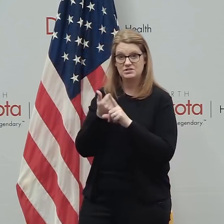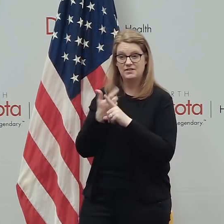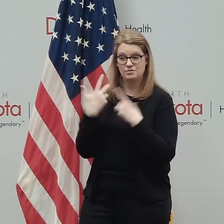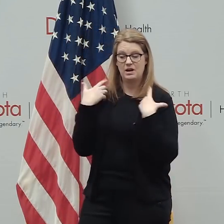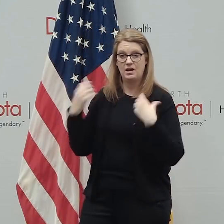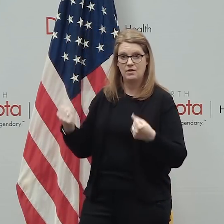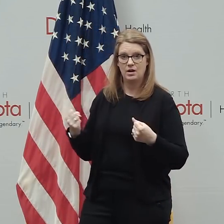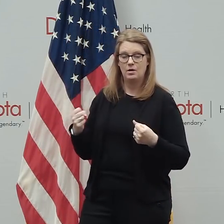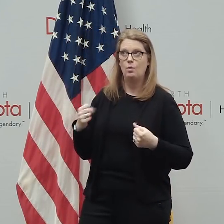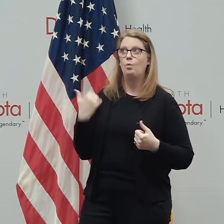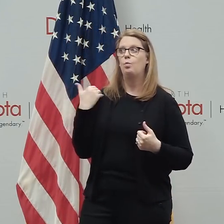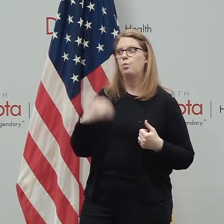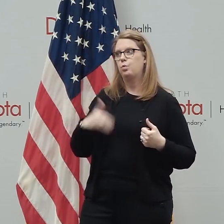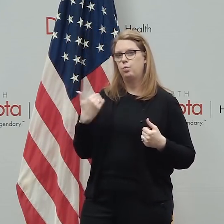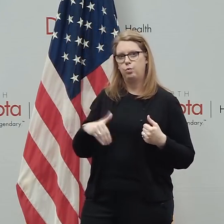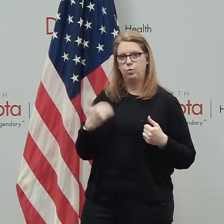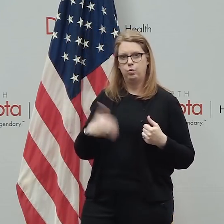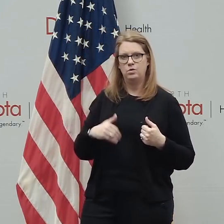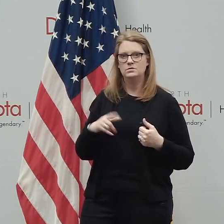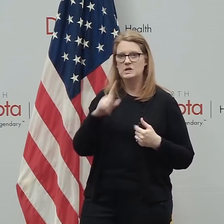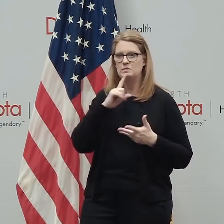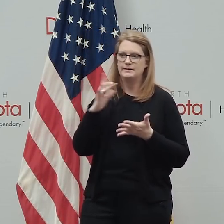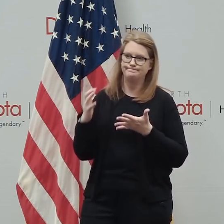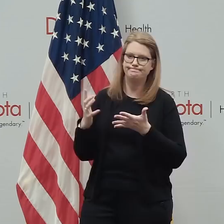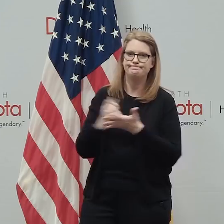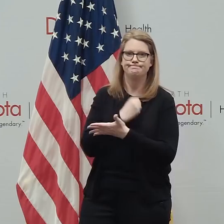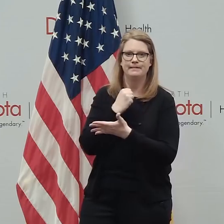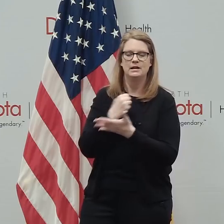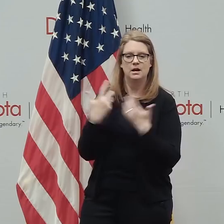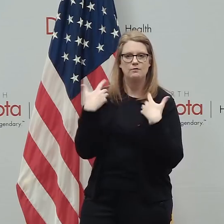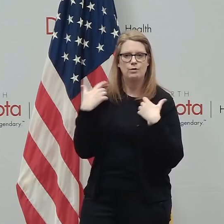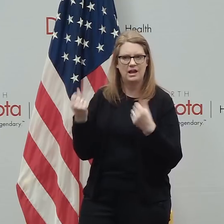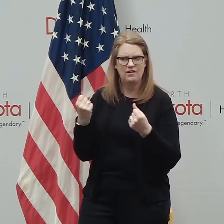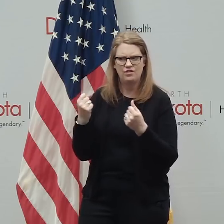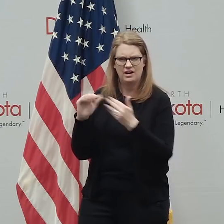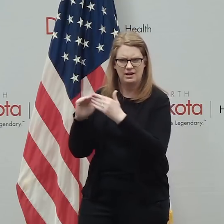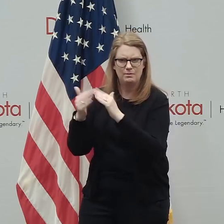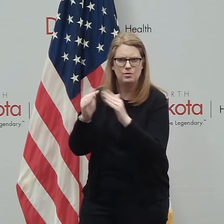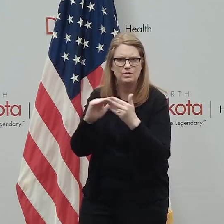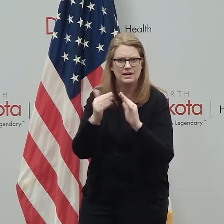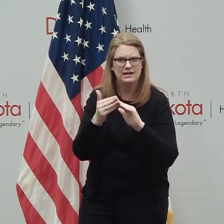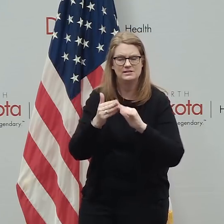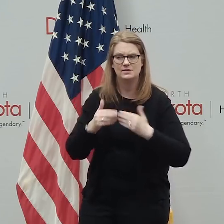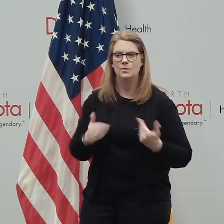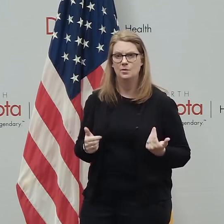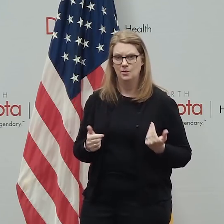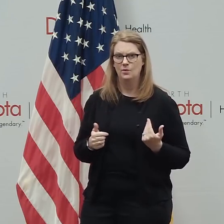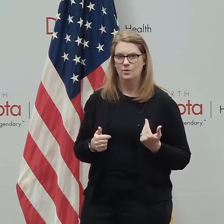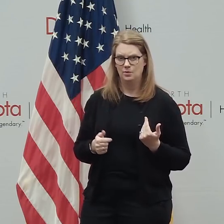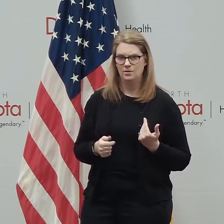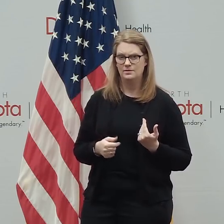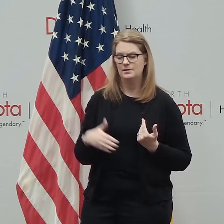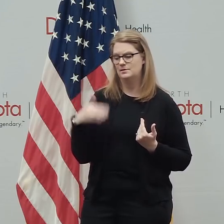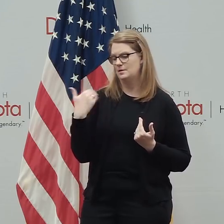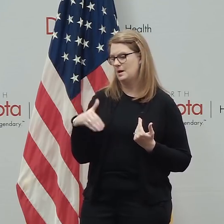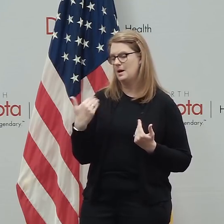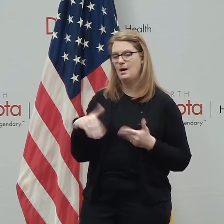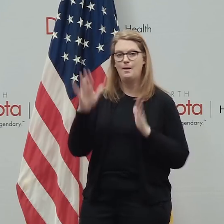taken made great use of recovery communities. And I can just know that there's incredible work